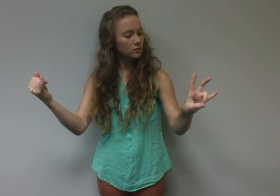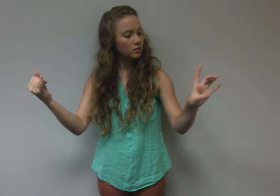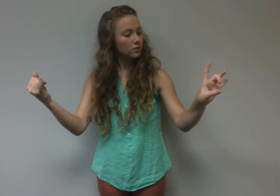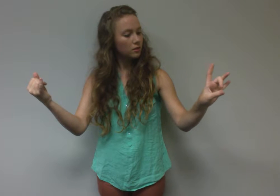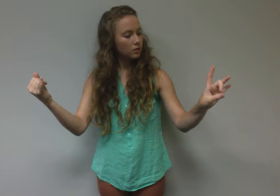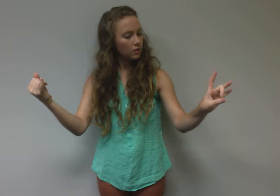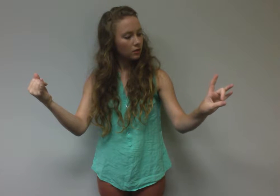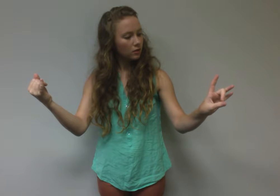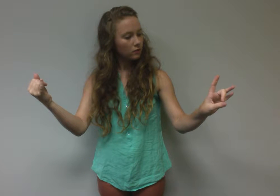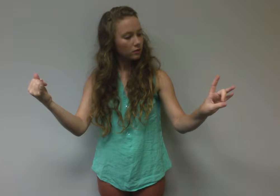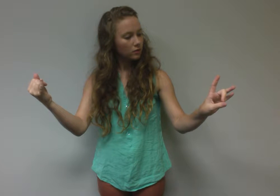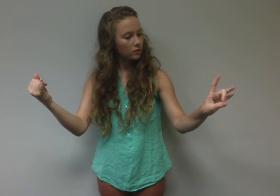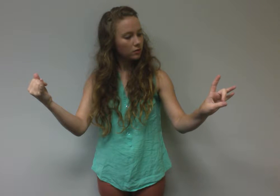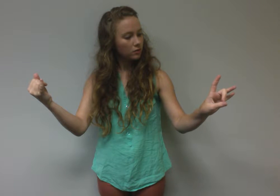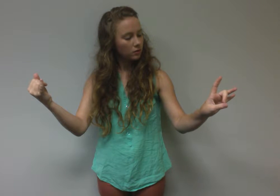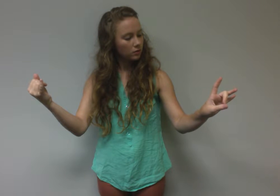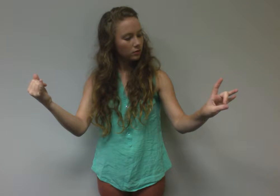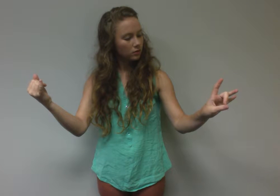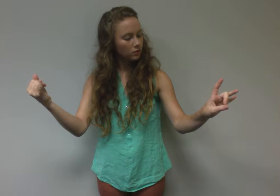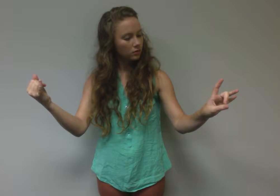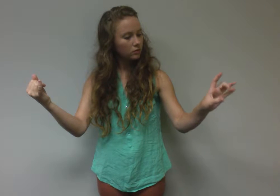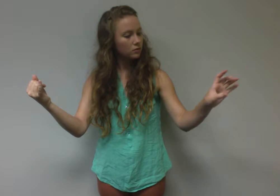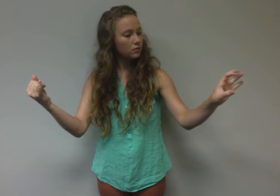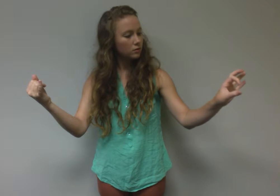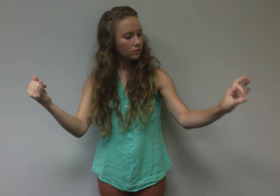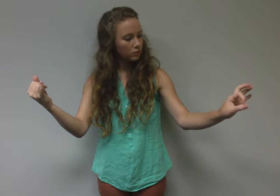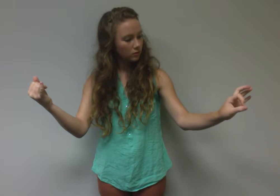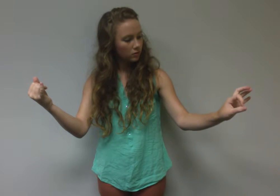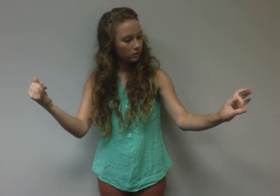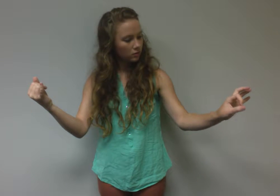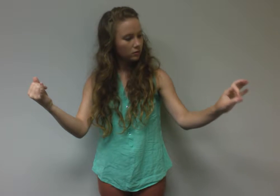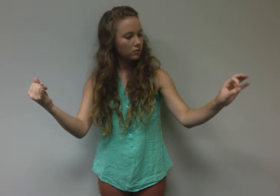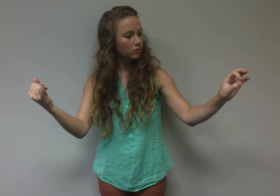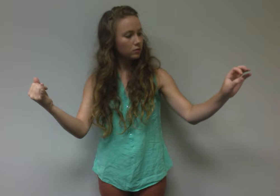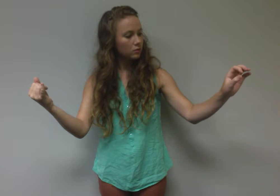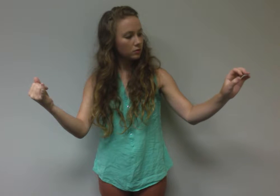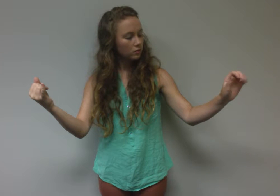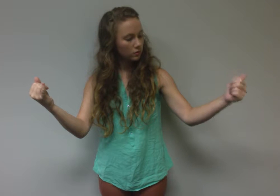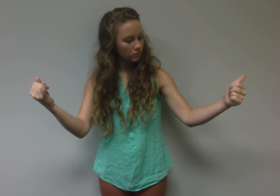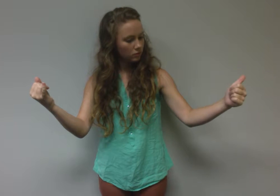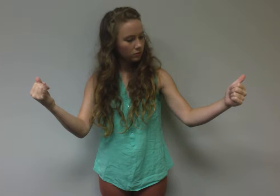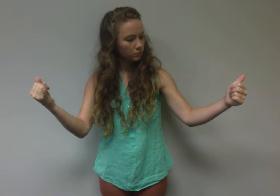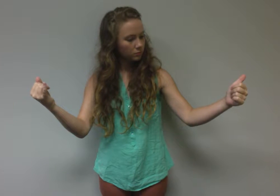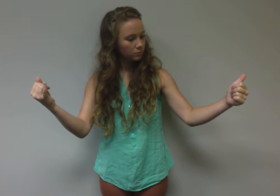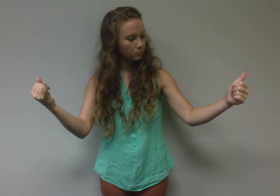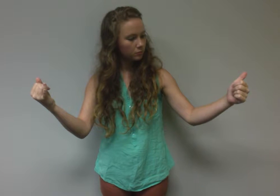6, 7, 8, 9, 10,